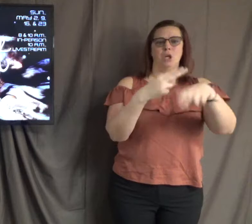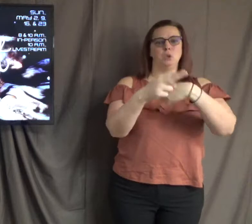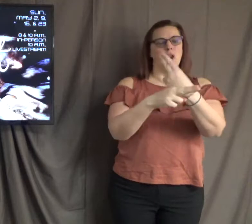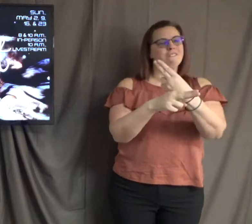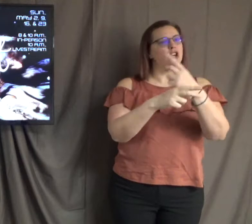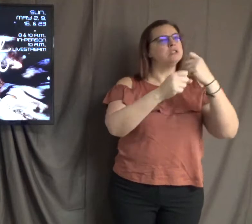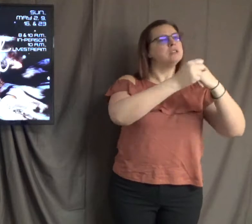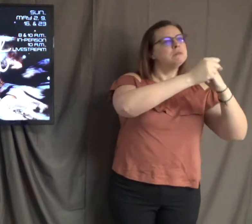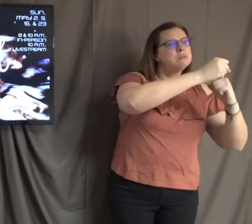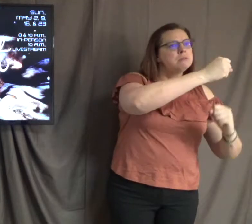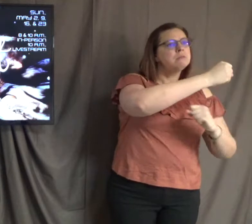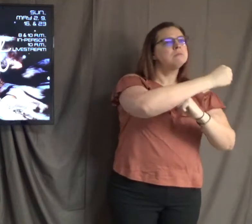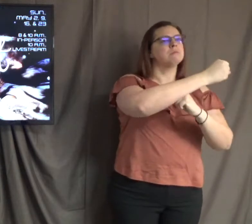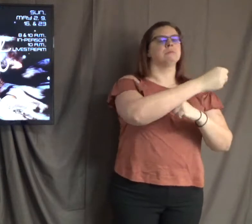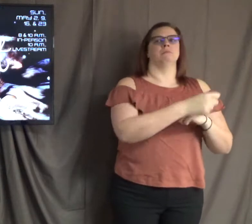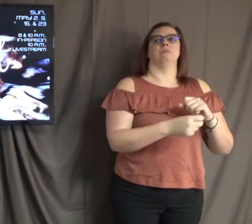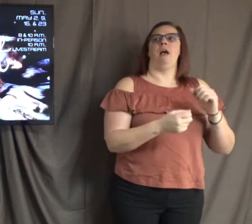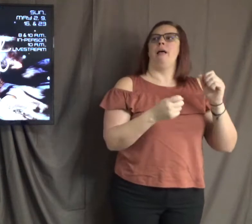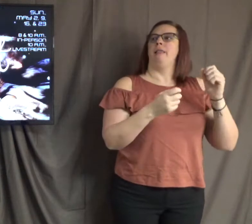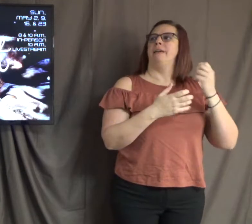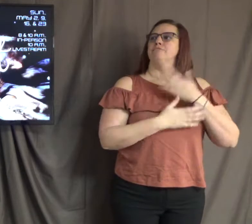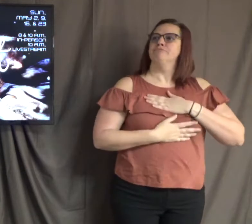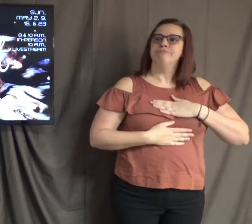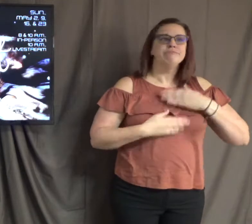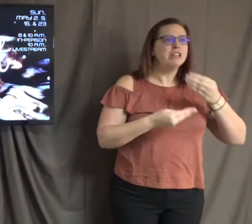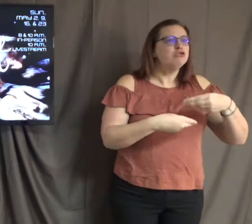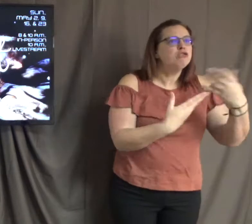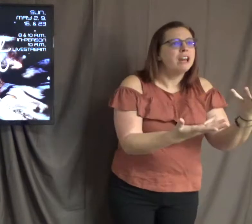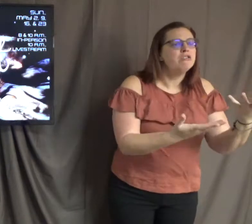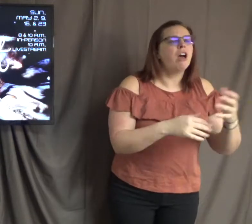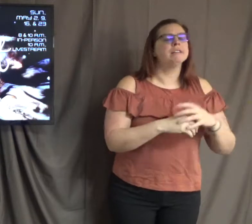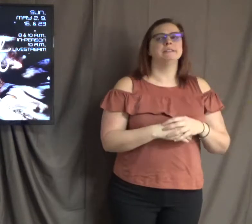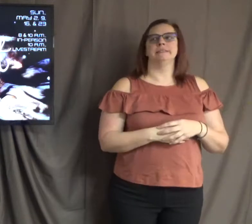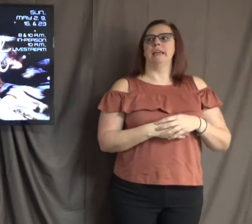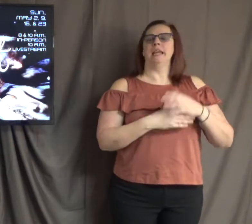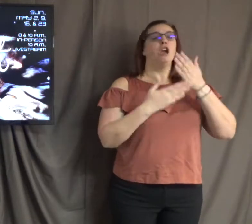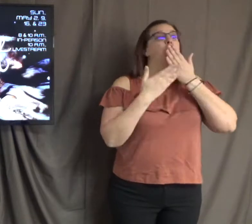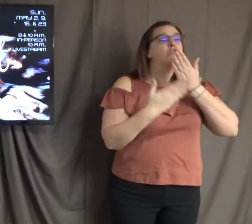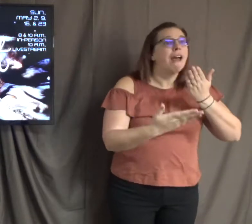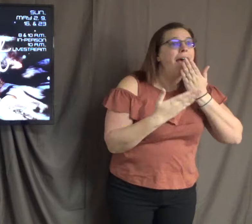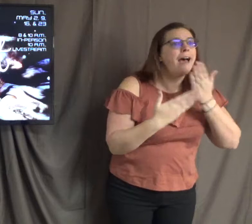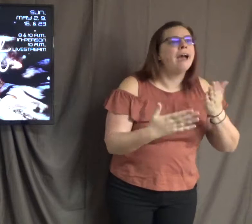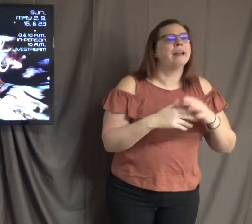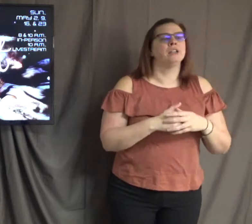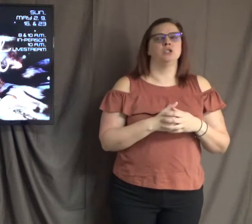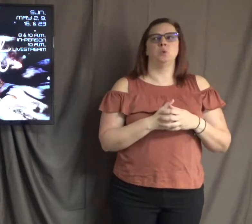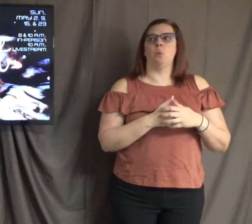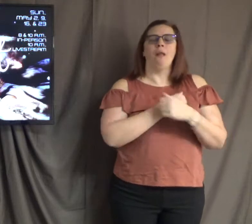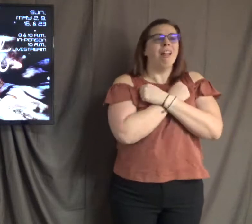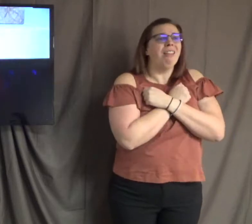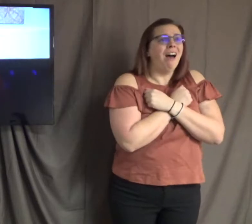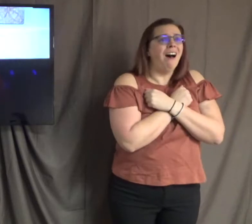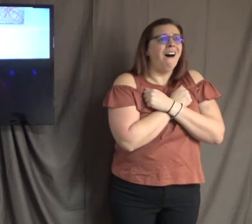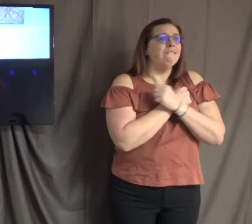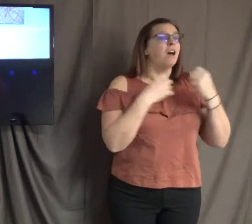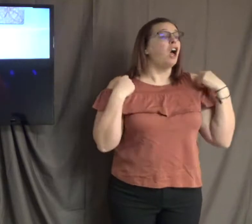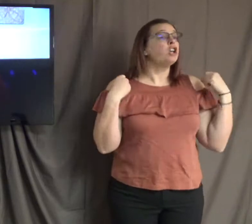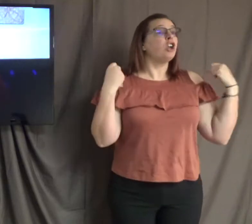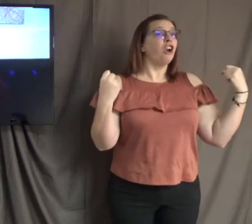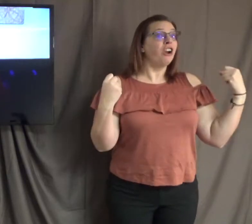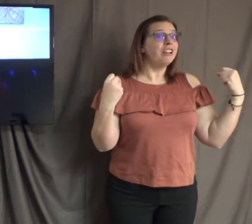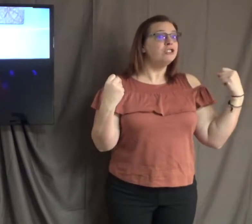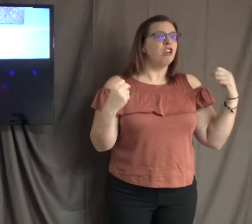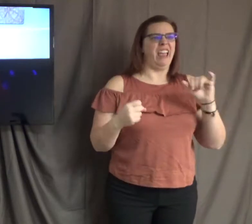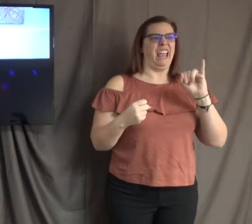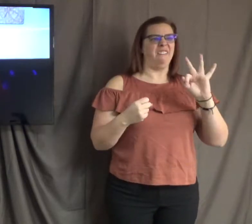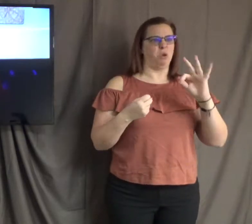as generosity and gratitude and love and courage. And if you want to embrace